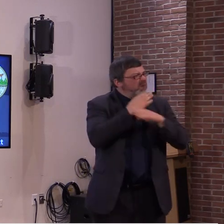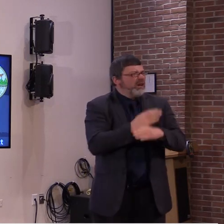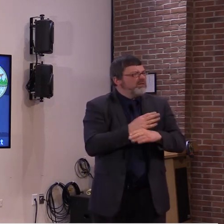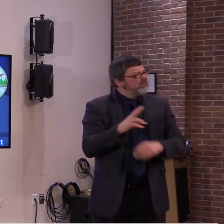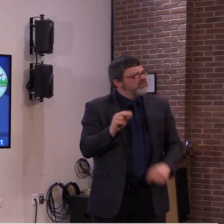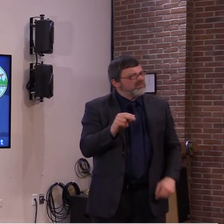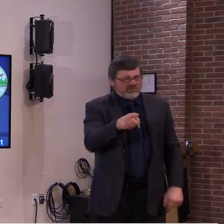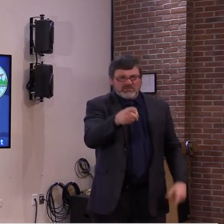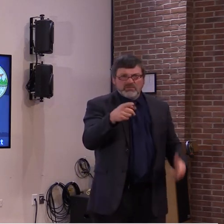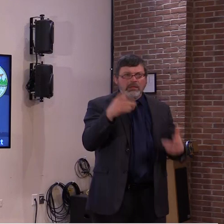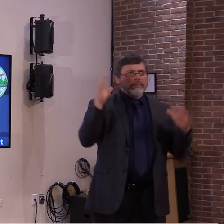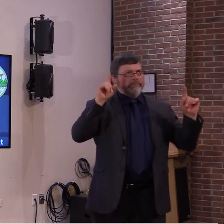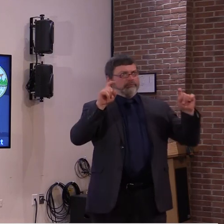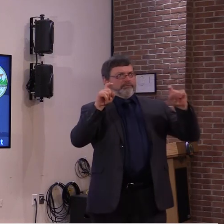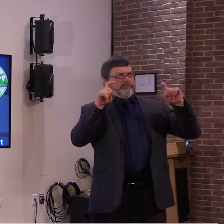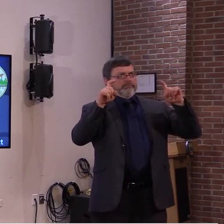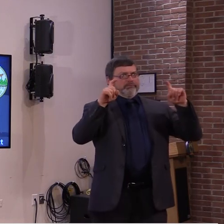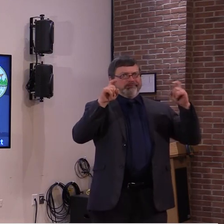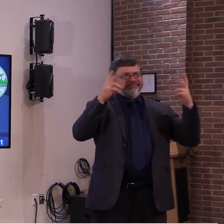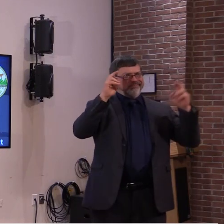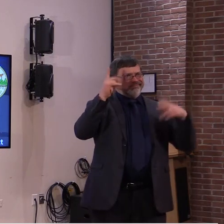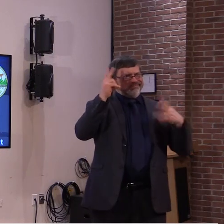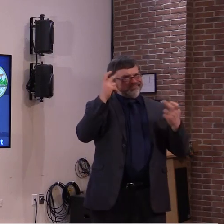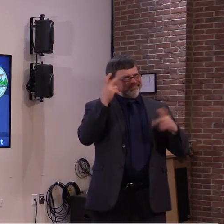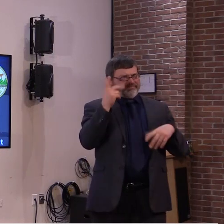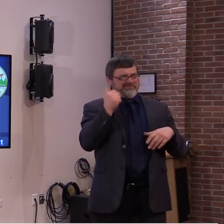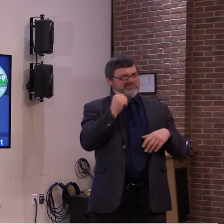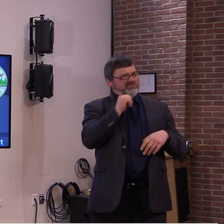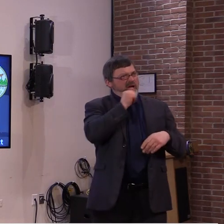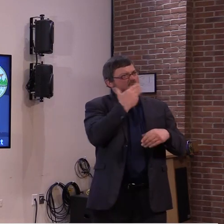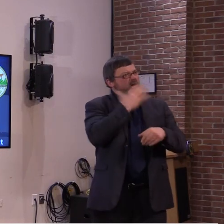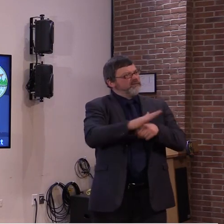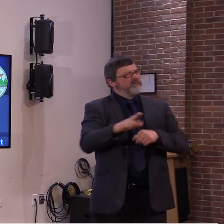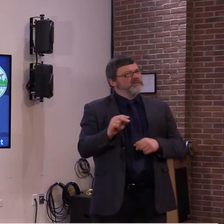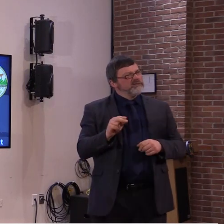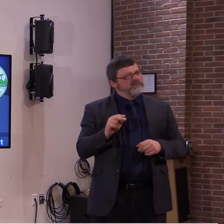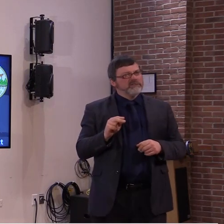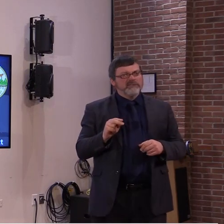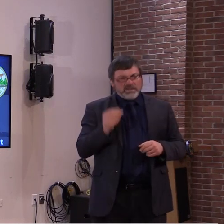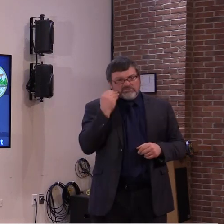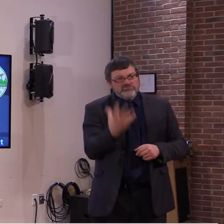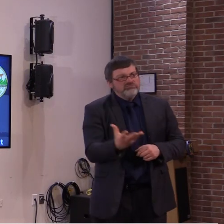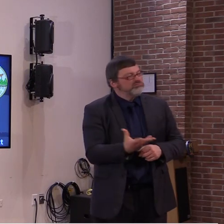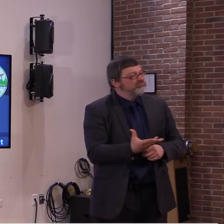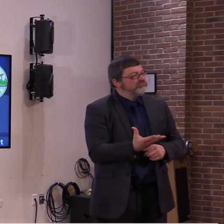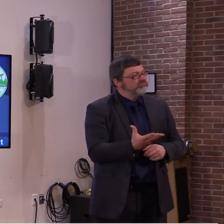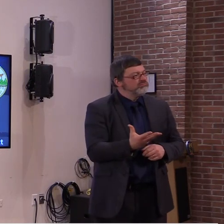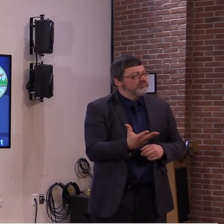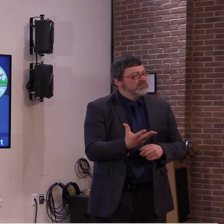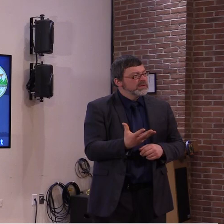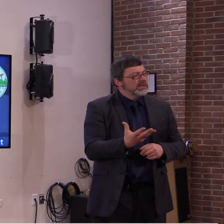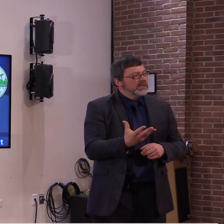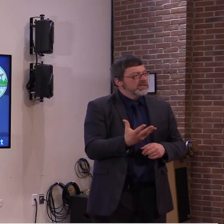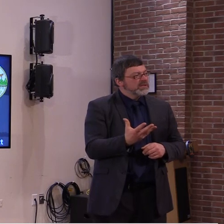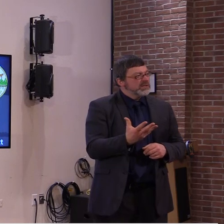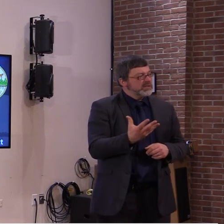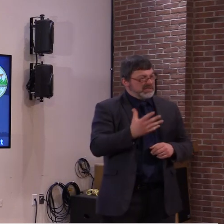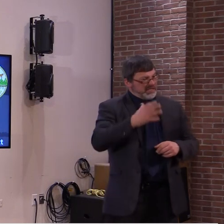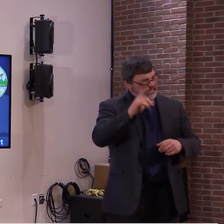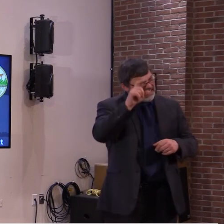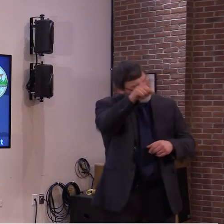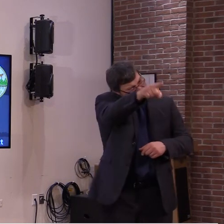7 or 10 days to develop some immune response, which may not be overall adequate to fend off the virus